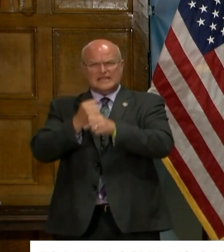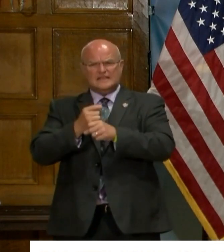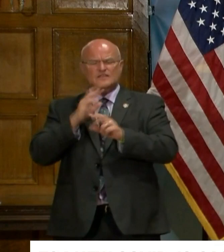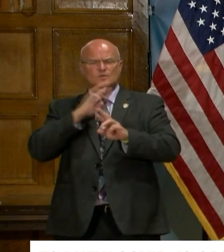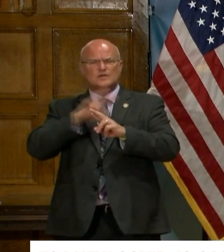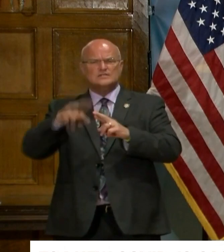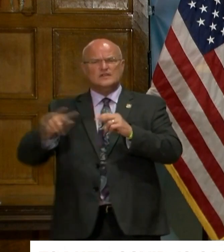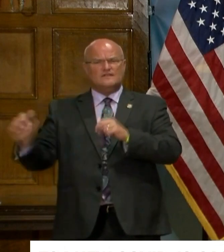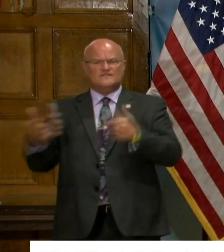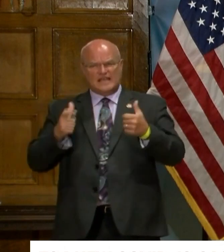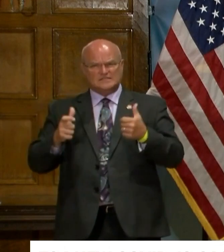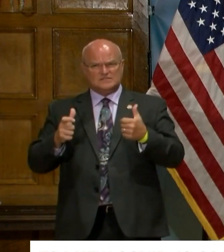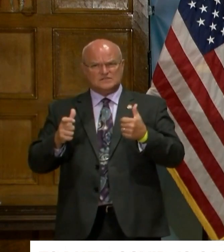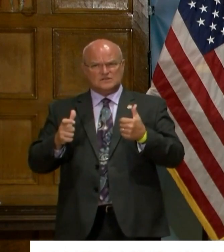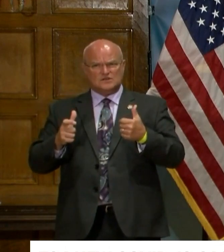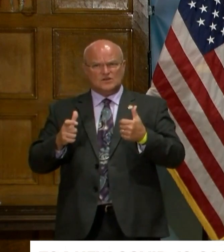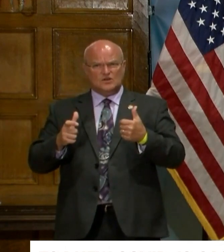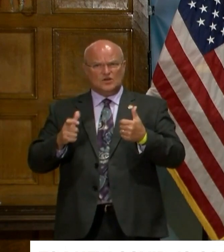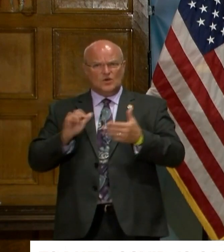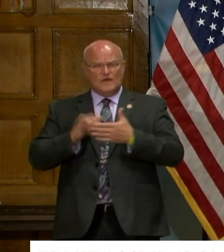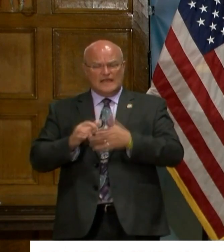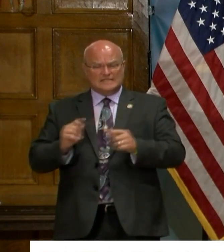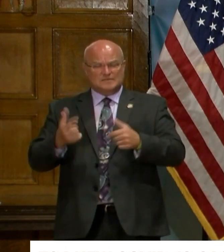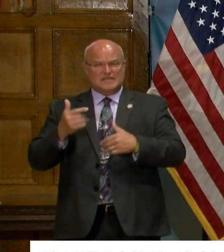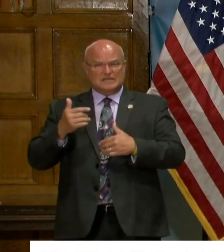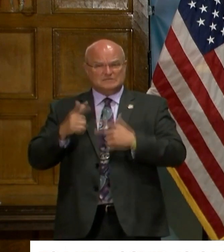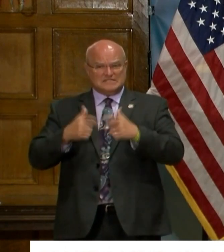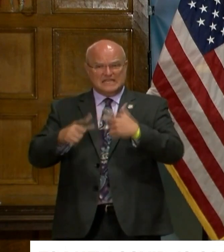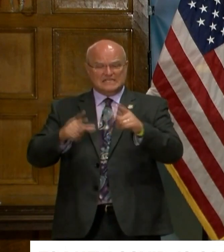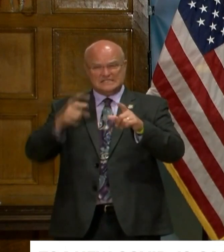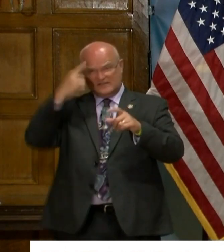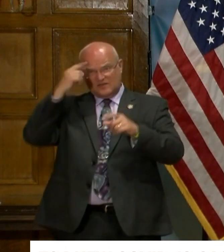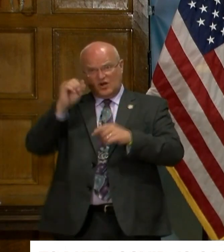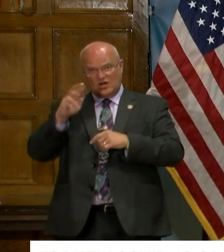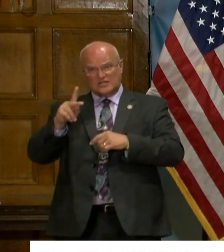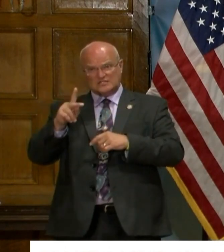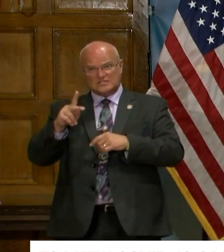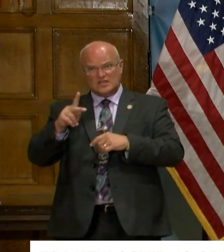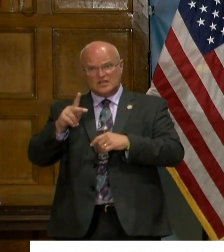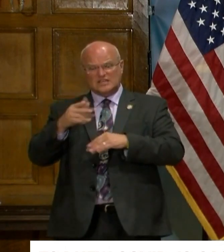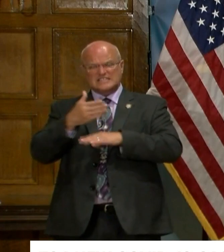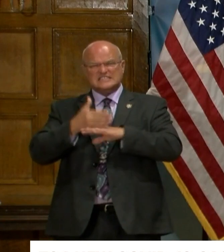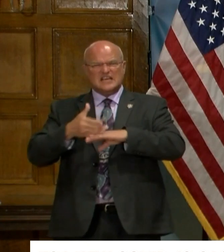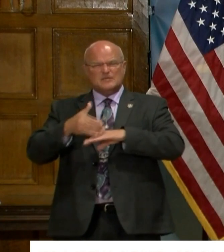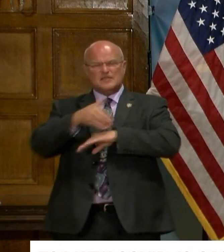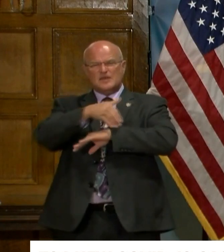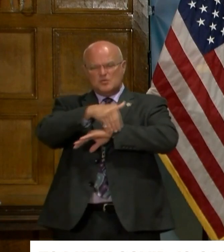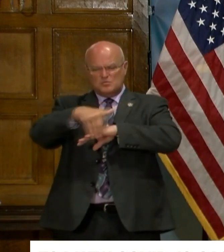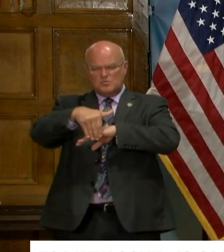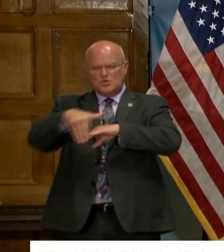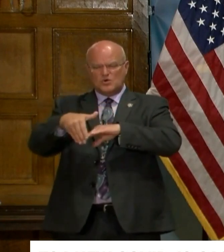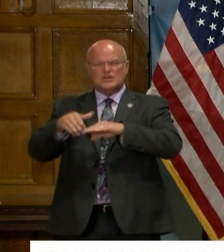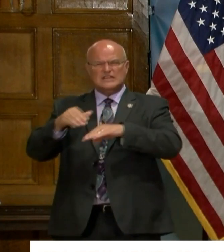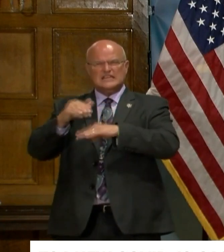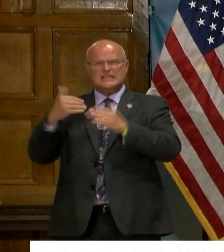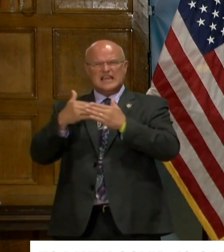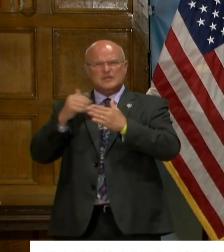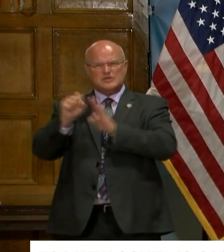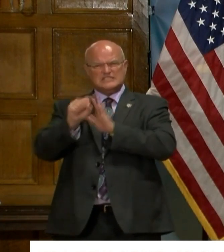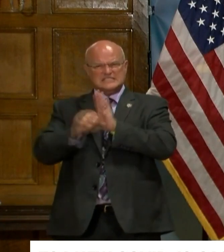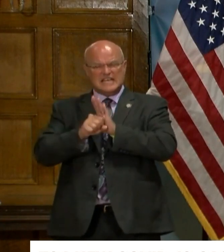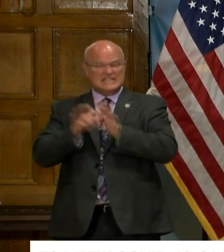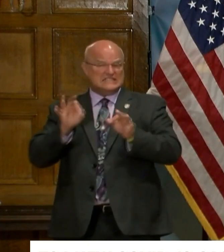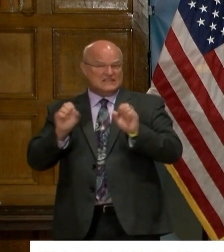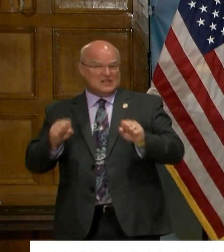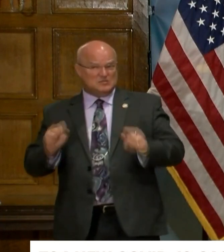faster. Would it in fact speed up testing if Arkansas residents in border counties got tested in neighboring states? And